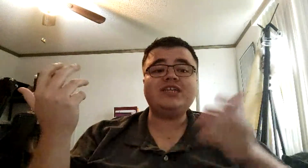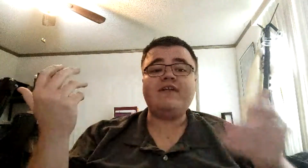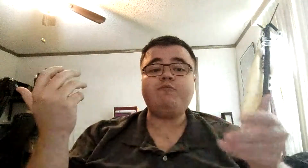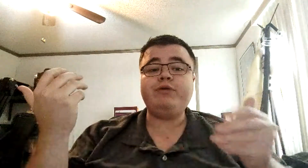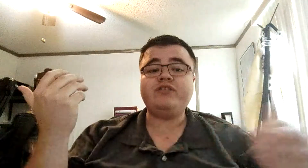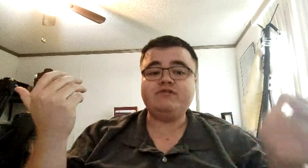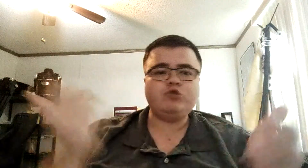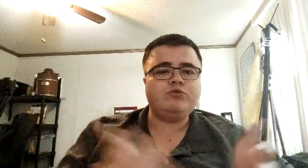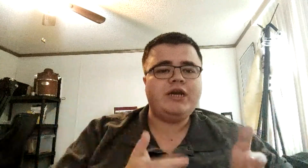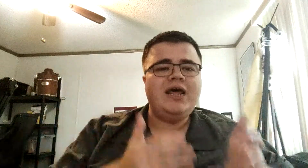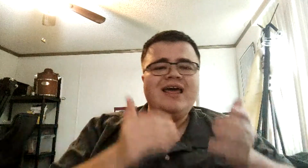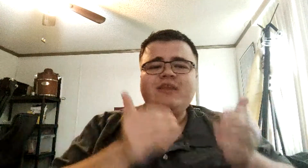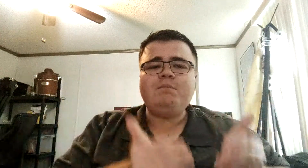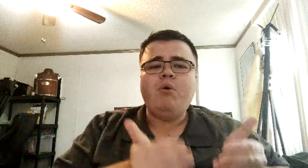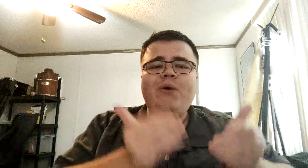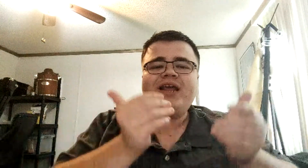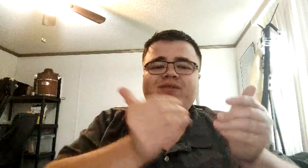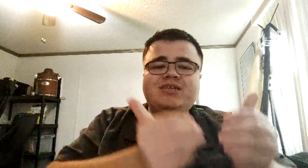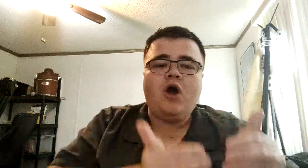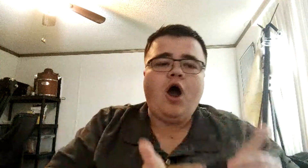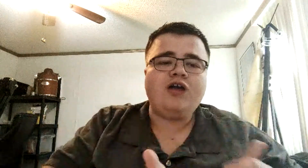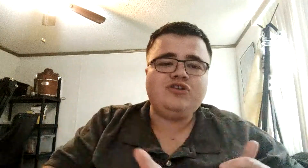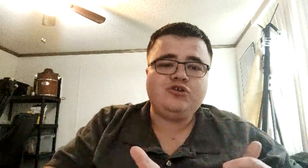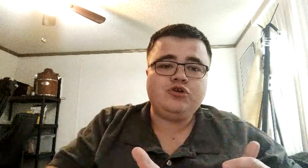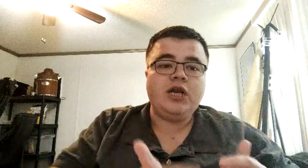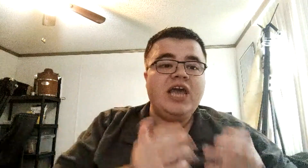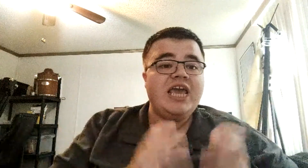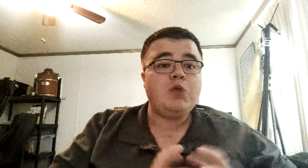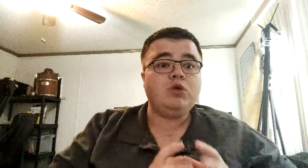to give birth to children. At the point he was cautioned, he was